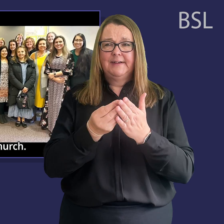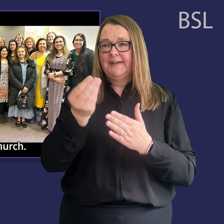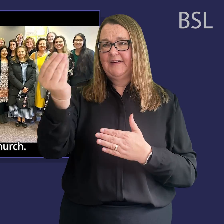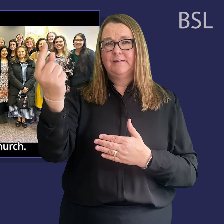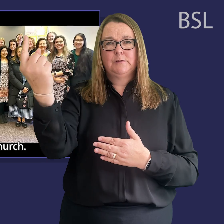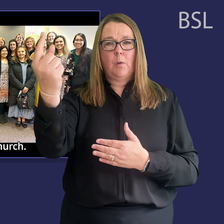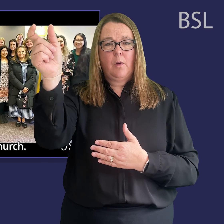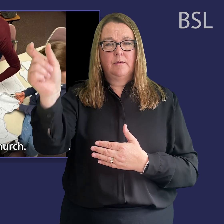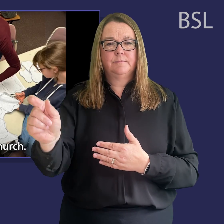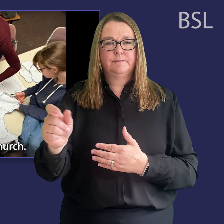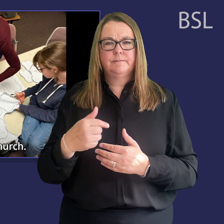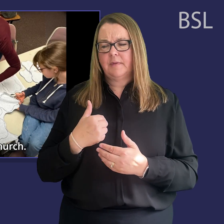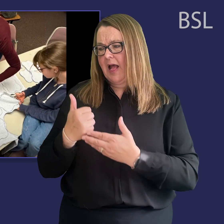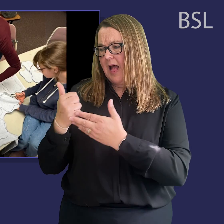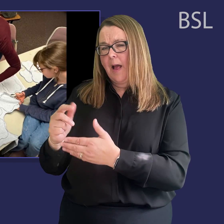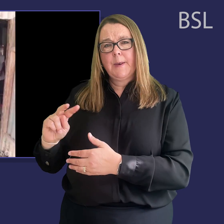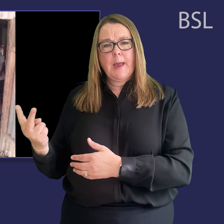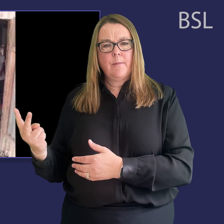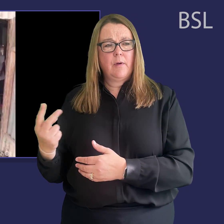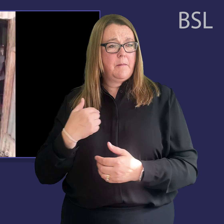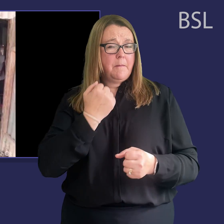dad, nuevos amigos en la iglesia.